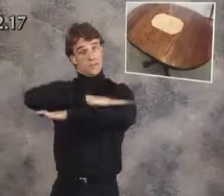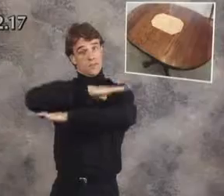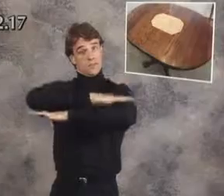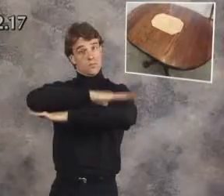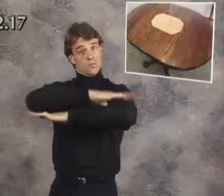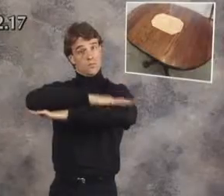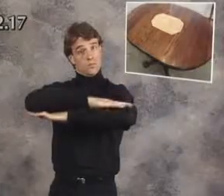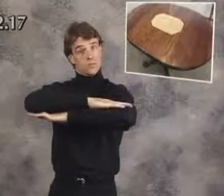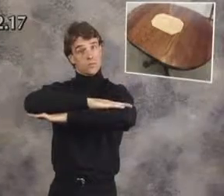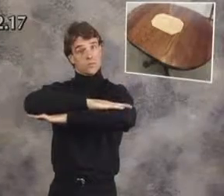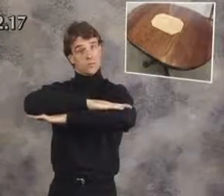Table.